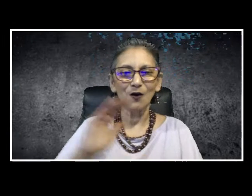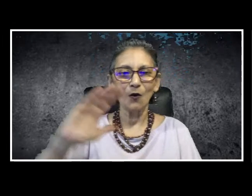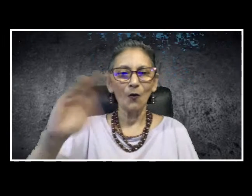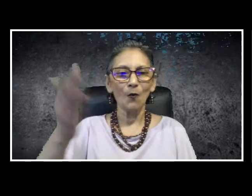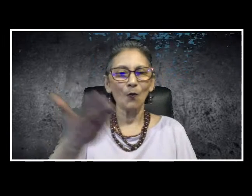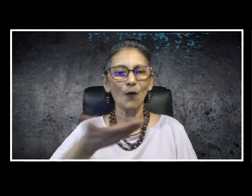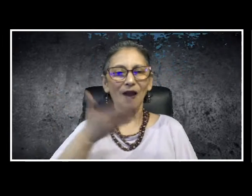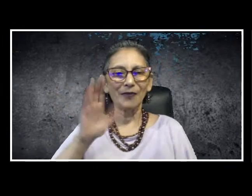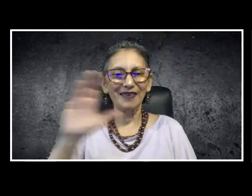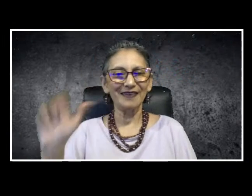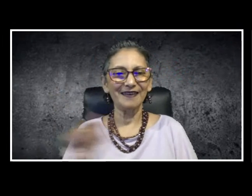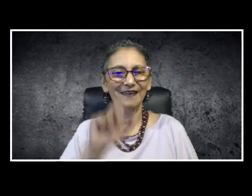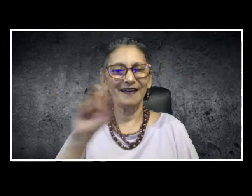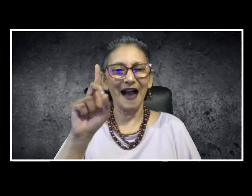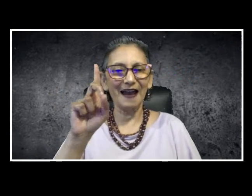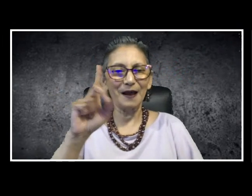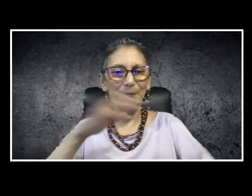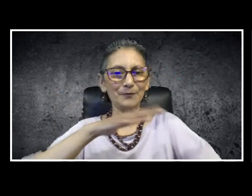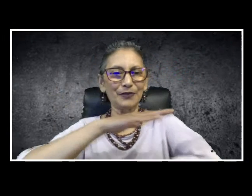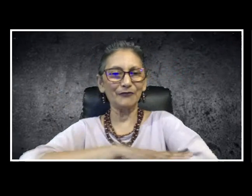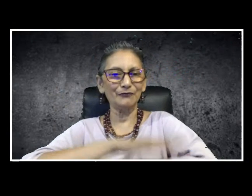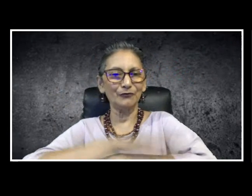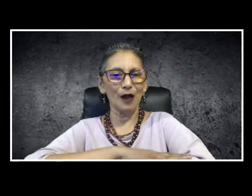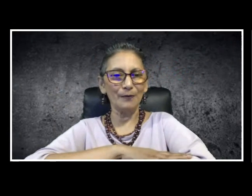Hello everyone, and good evening.